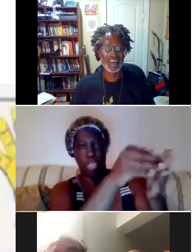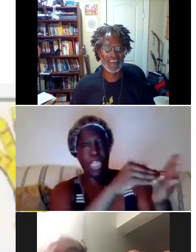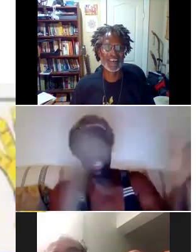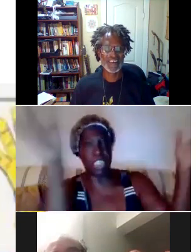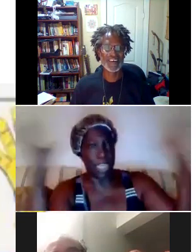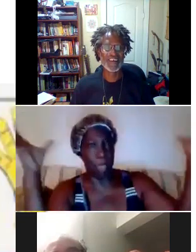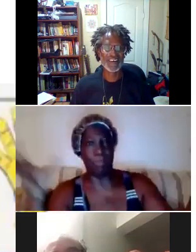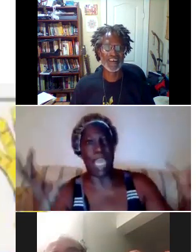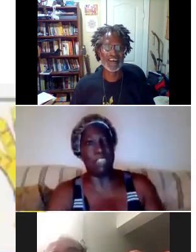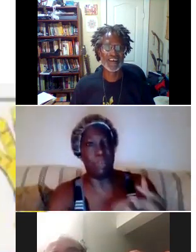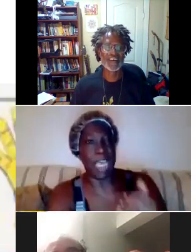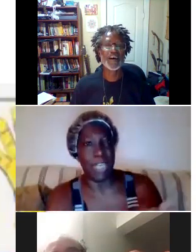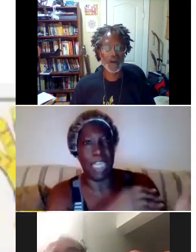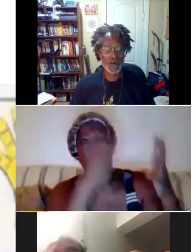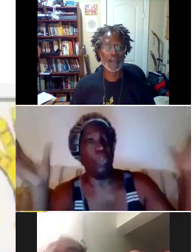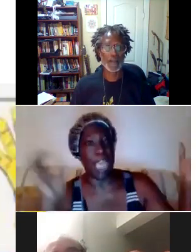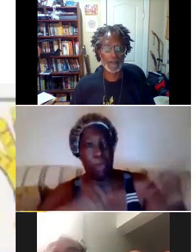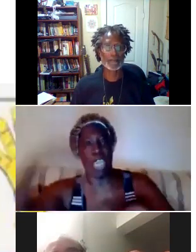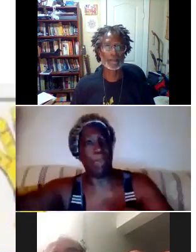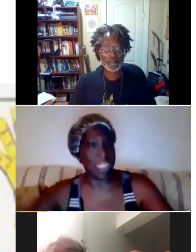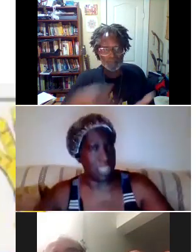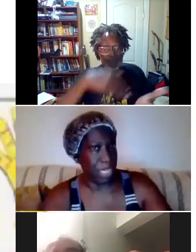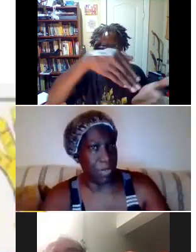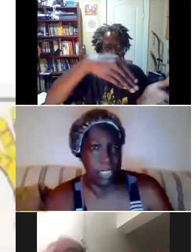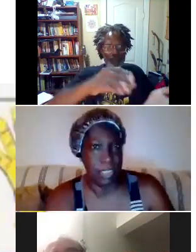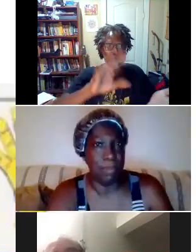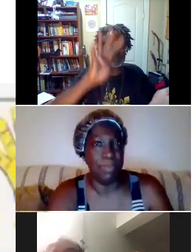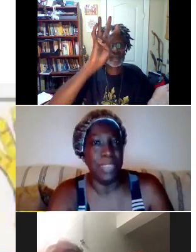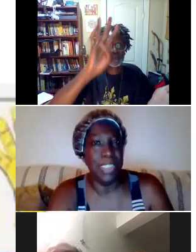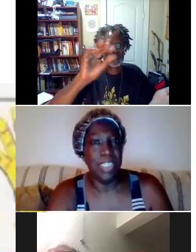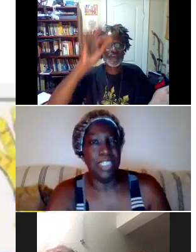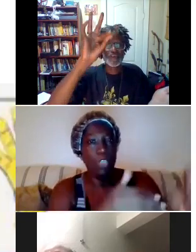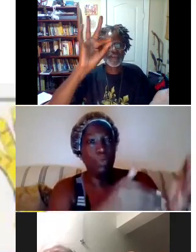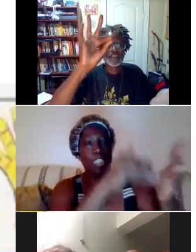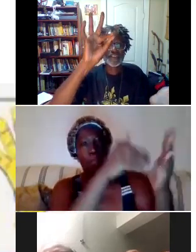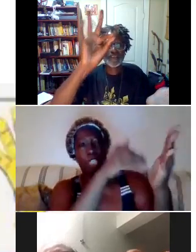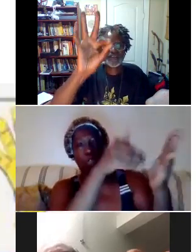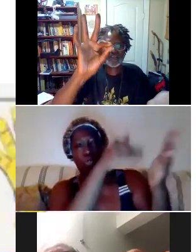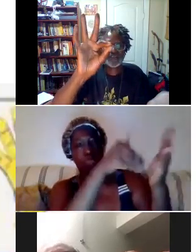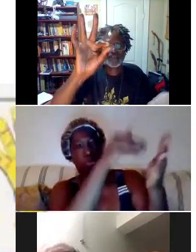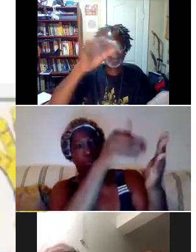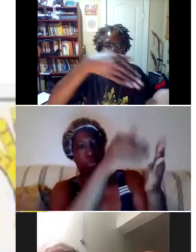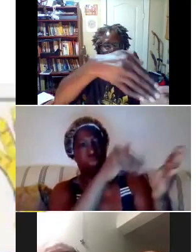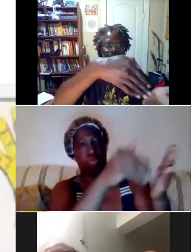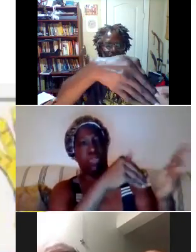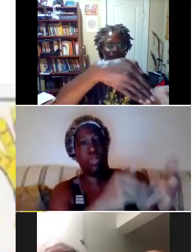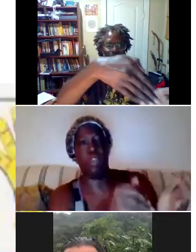Oh. It's just like a massive amount, like a whole lot, way past a billion or something. So you would see them do,